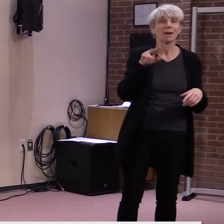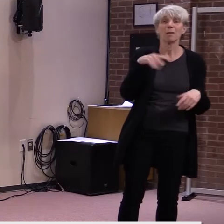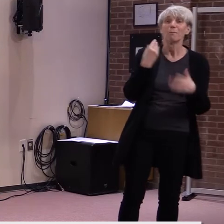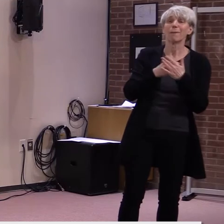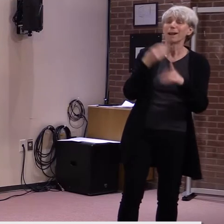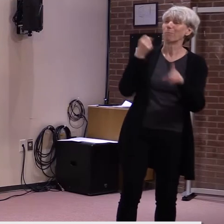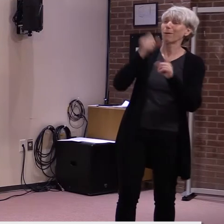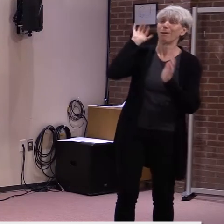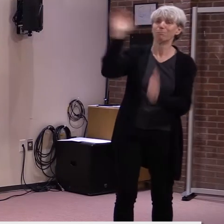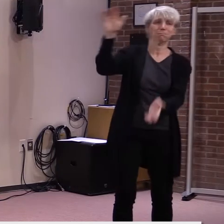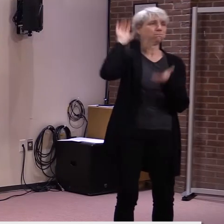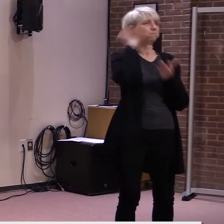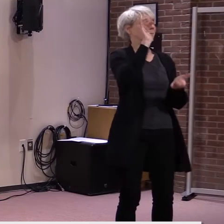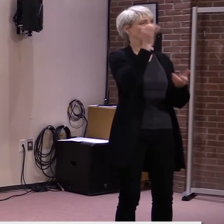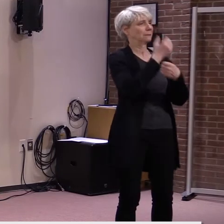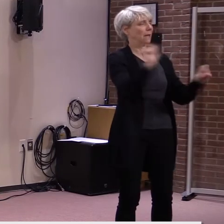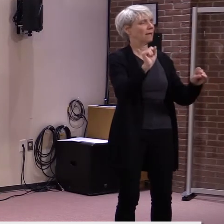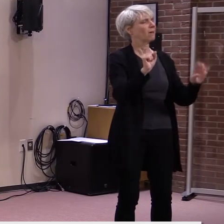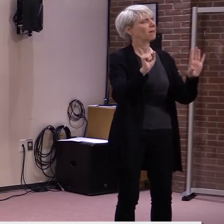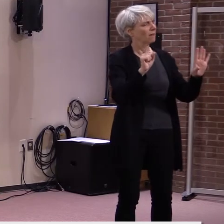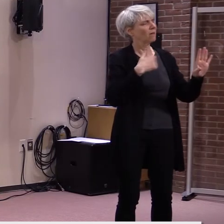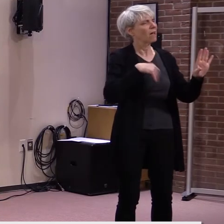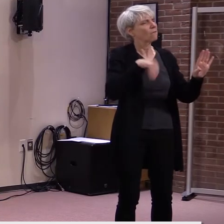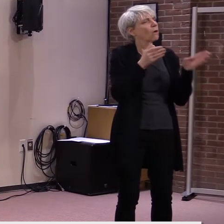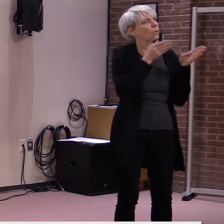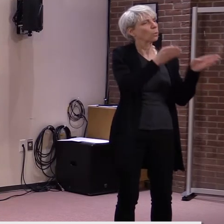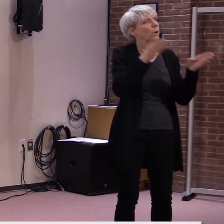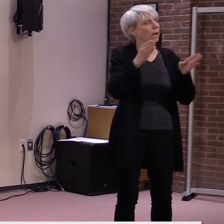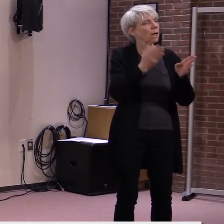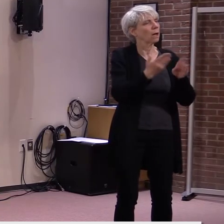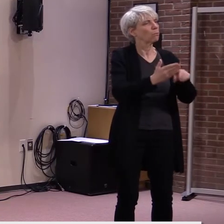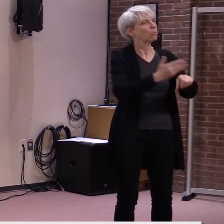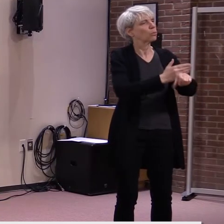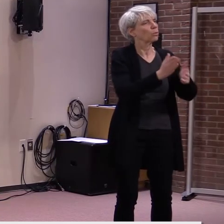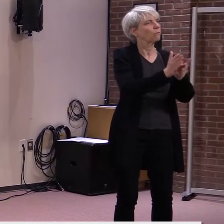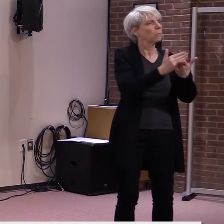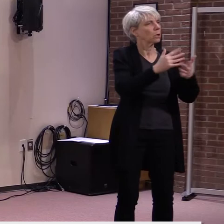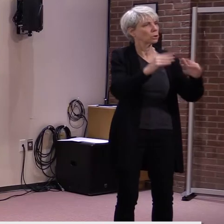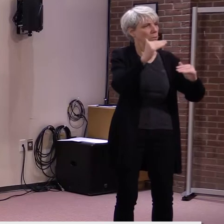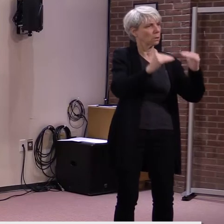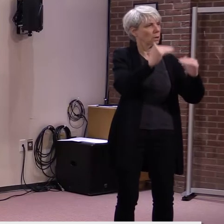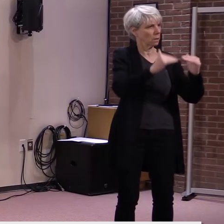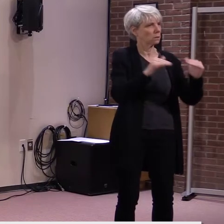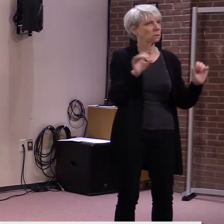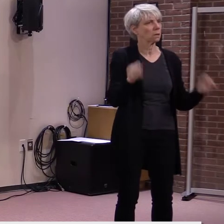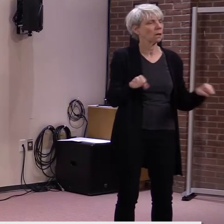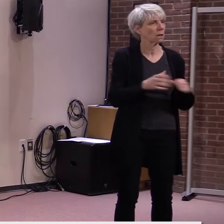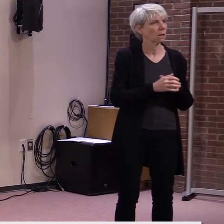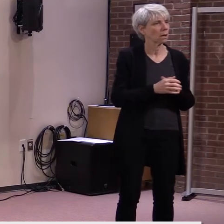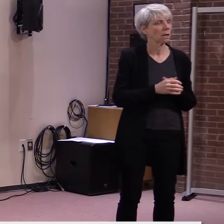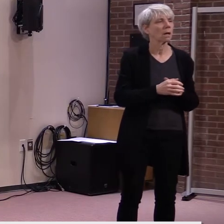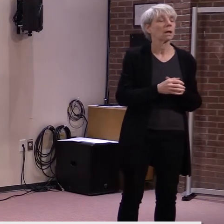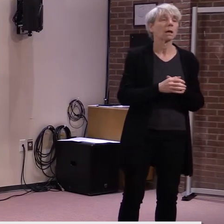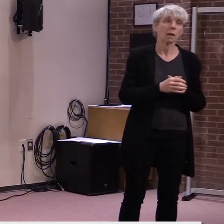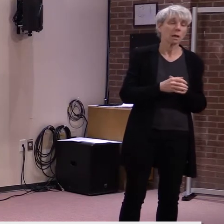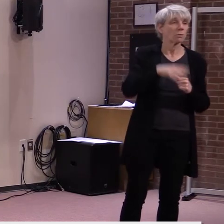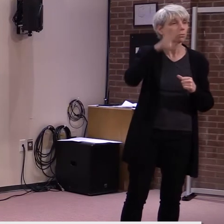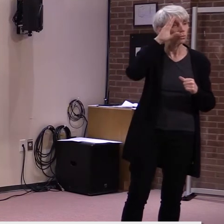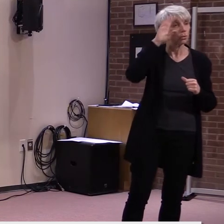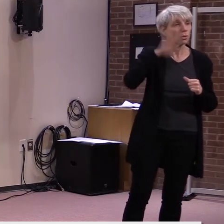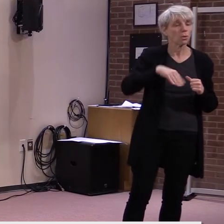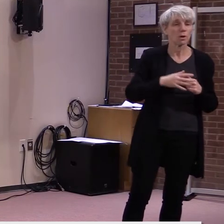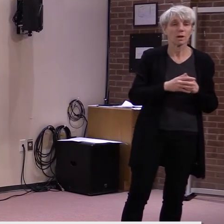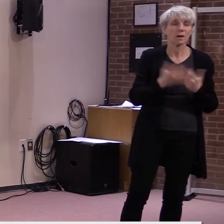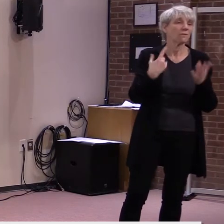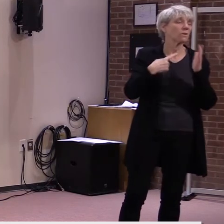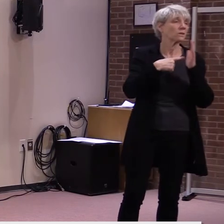a big pot of money to stabilize that. I don't think you can continue on an ongoing